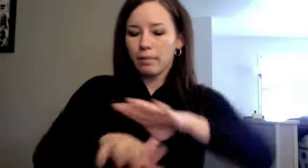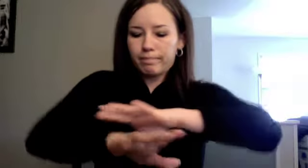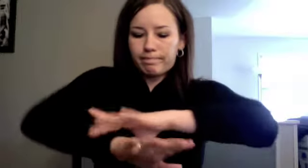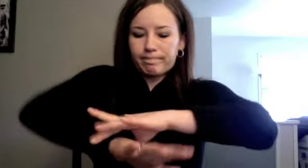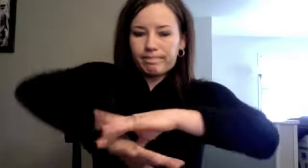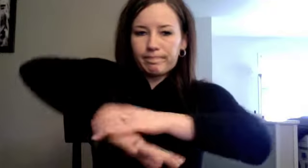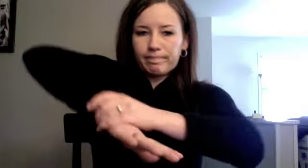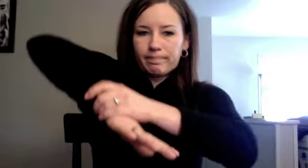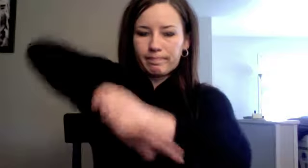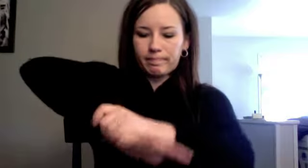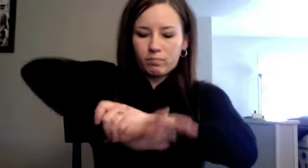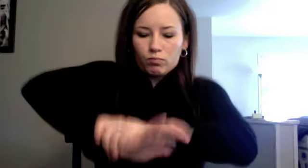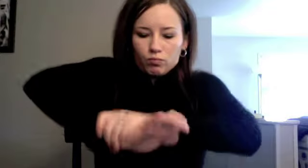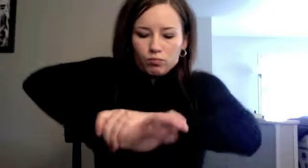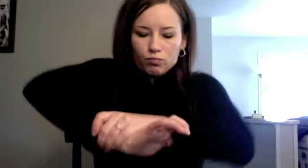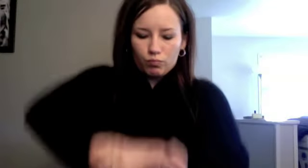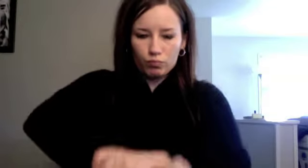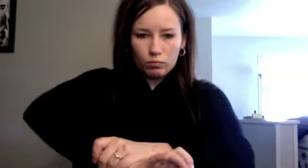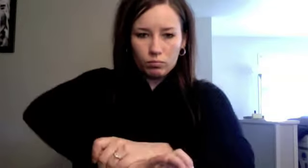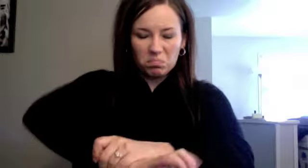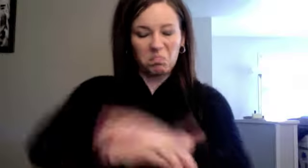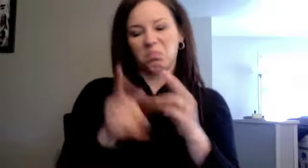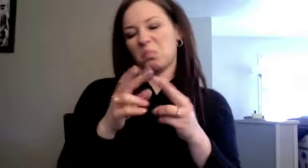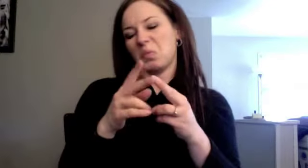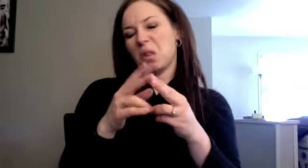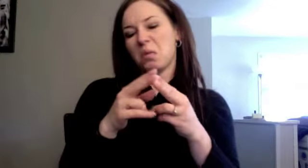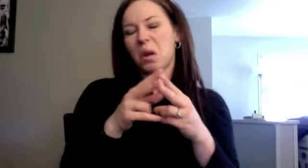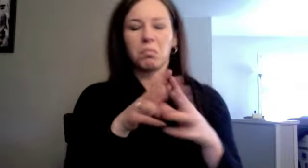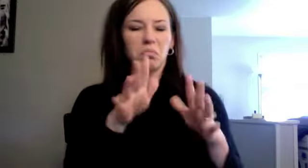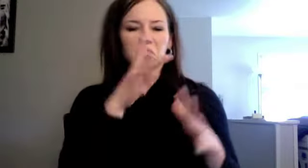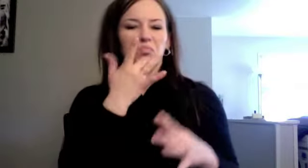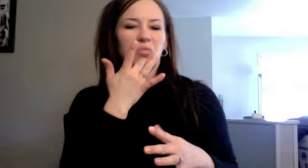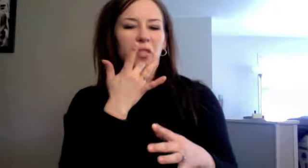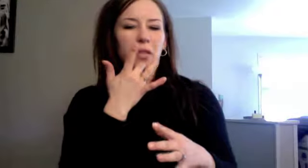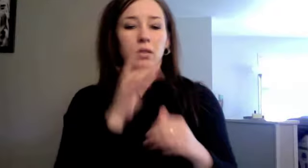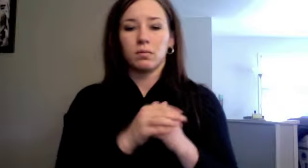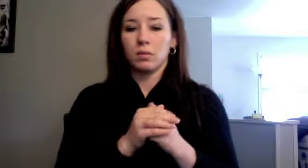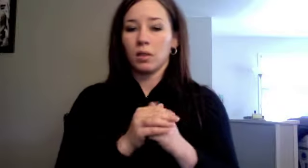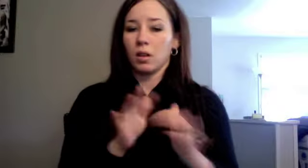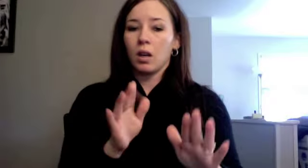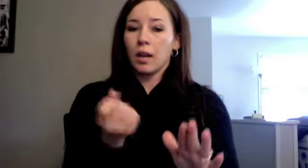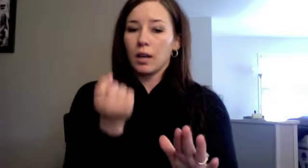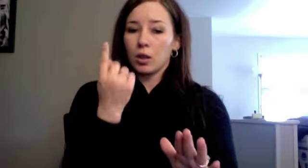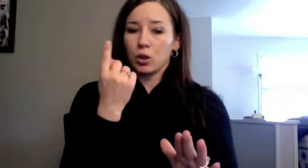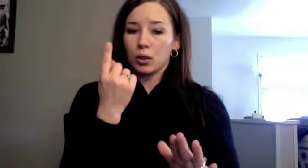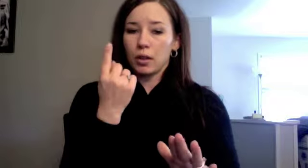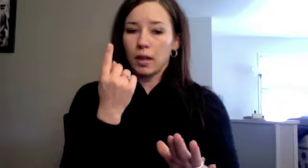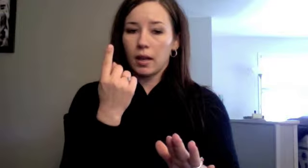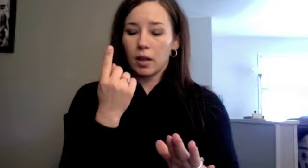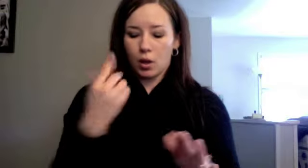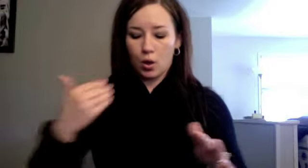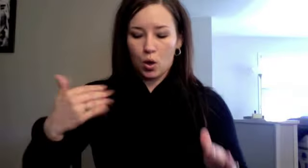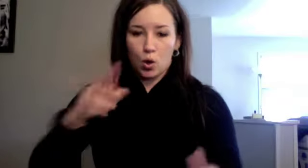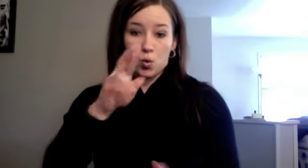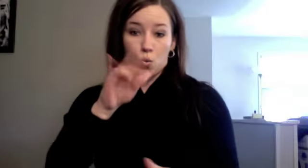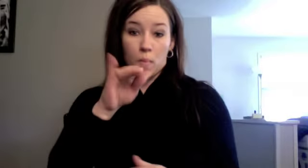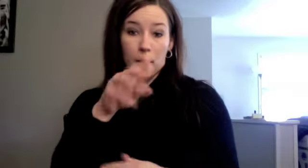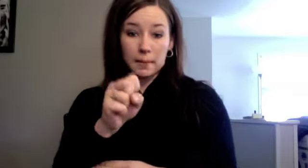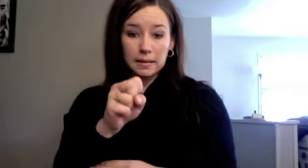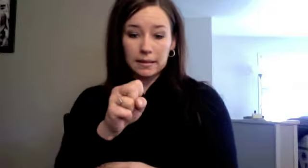Either method is acceptable. Be sure not to apply any pressure over the casualty's ribs, abdomen, or the